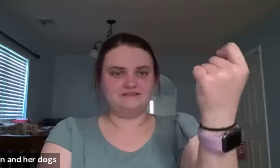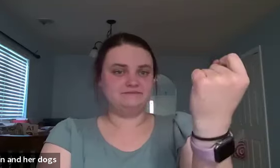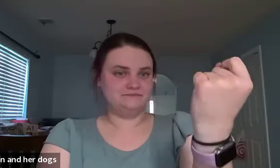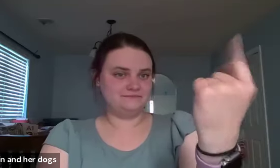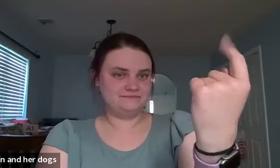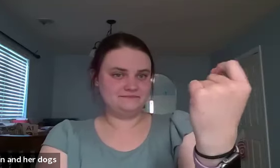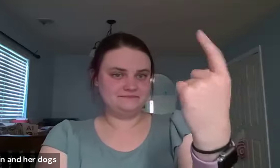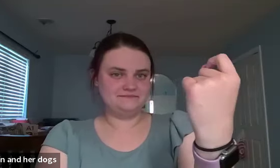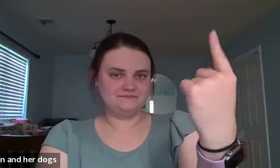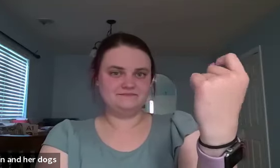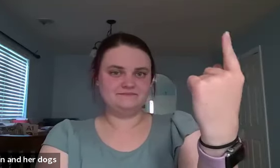11.